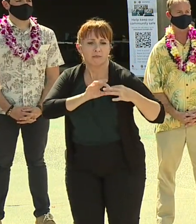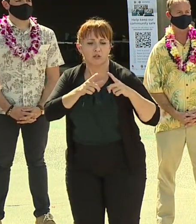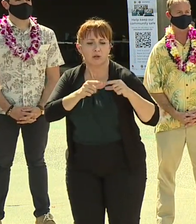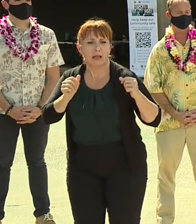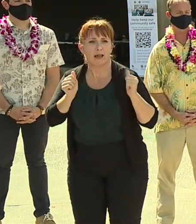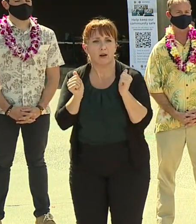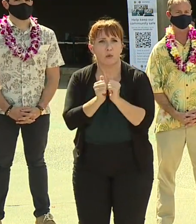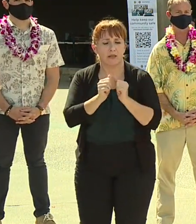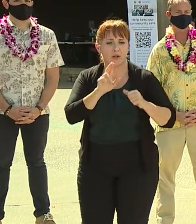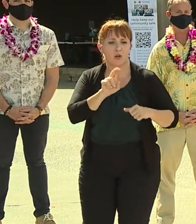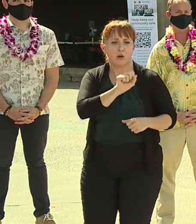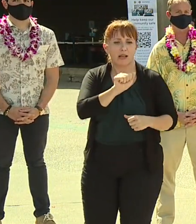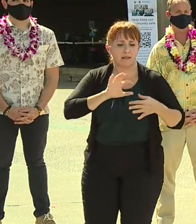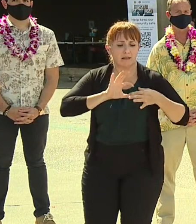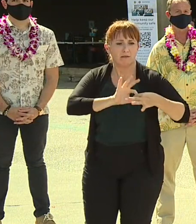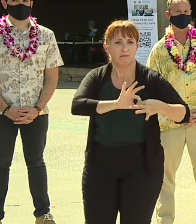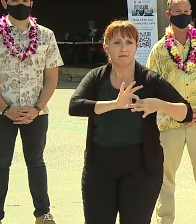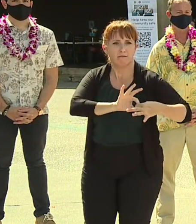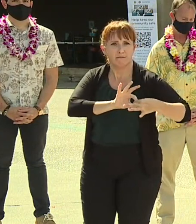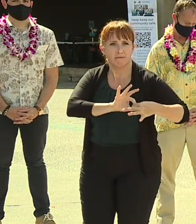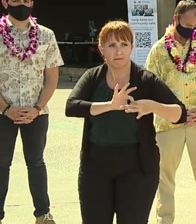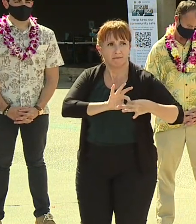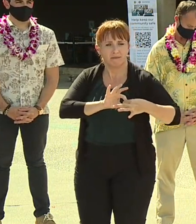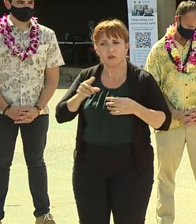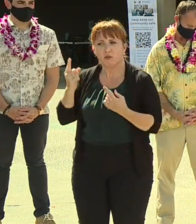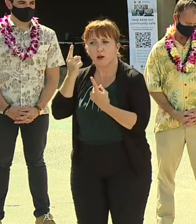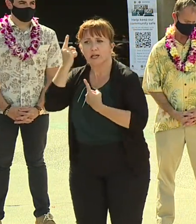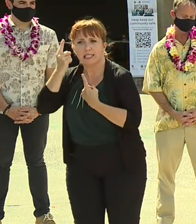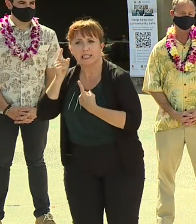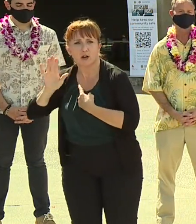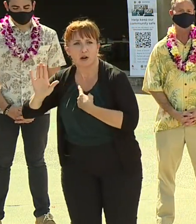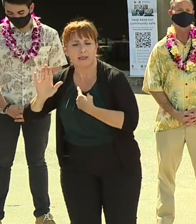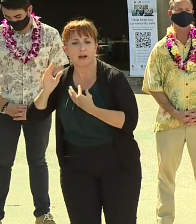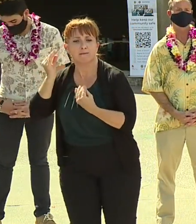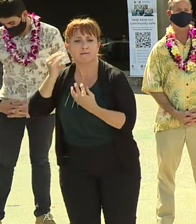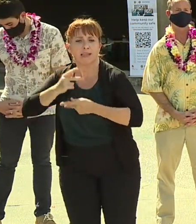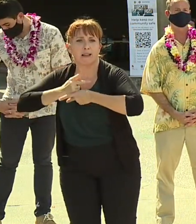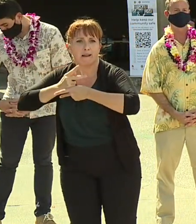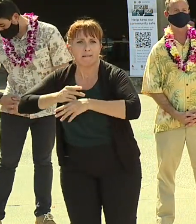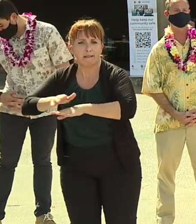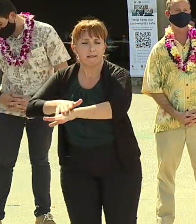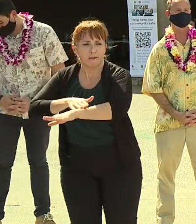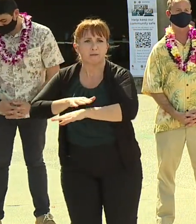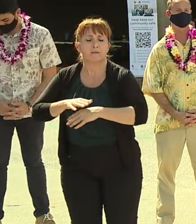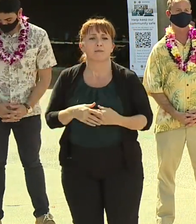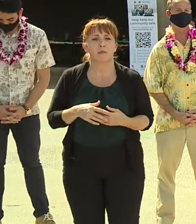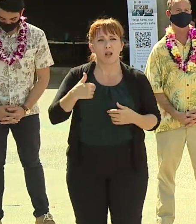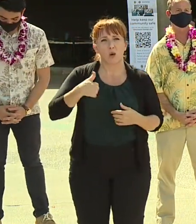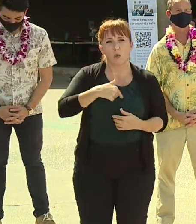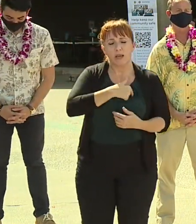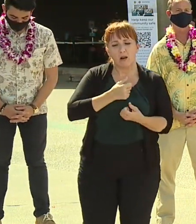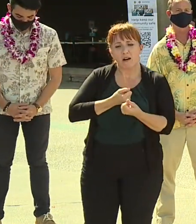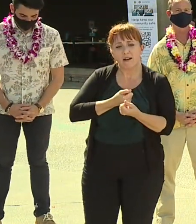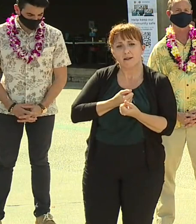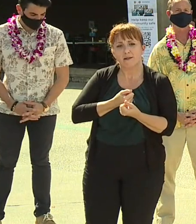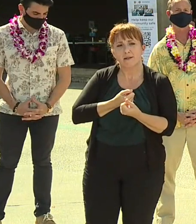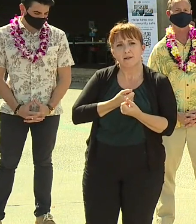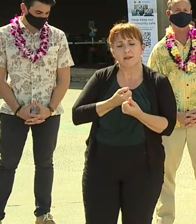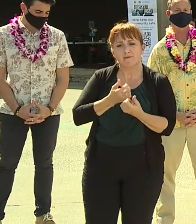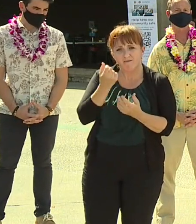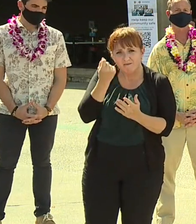and the United States. And obviously, we're expressing the notion that we